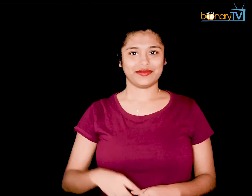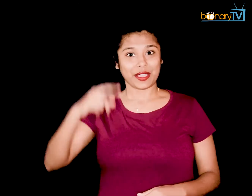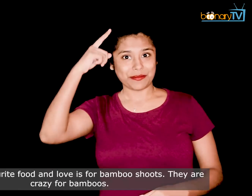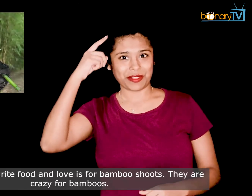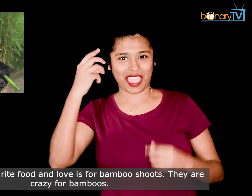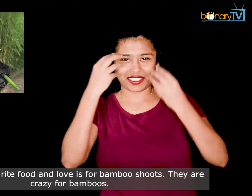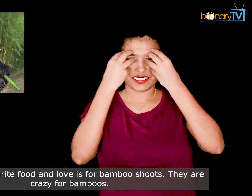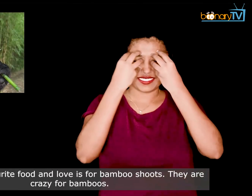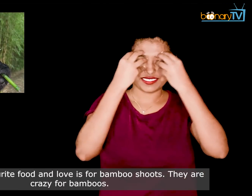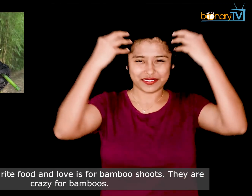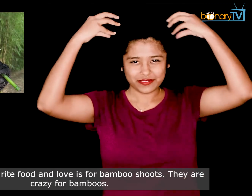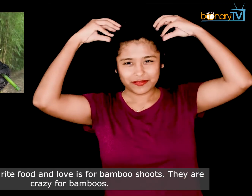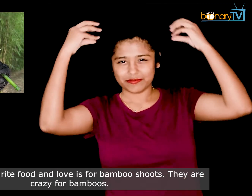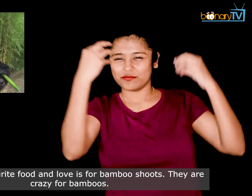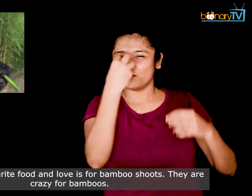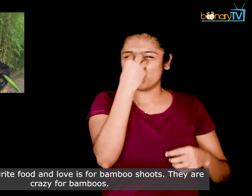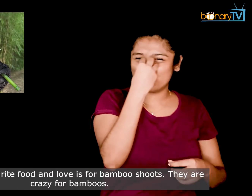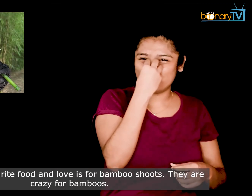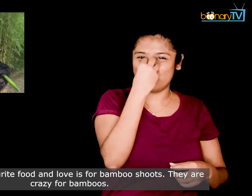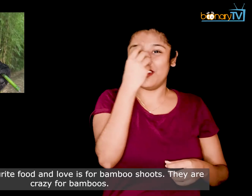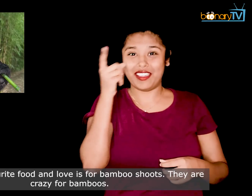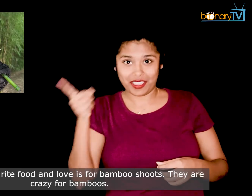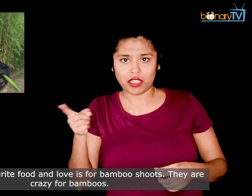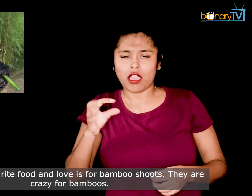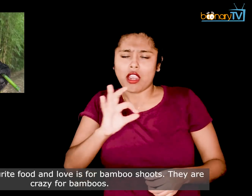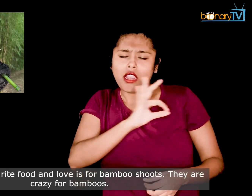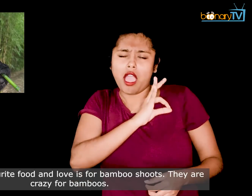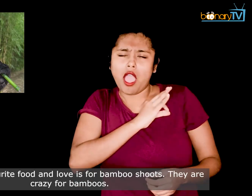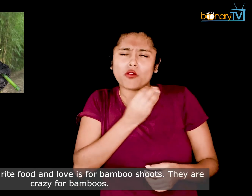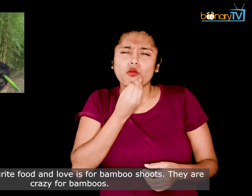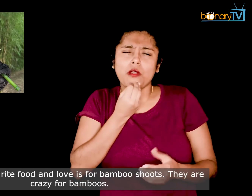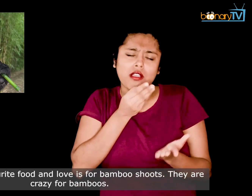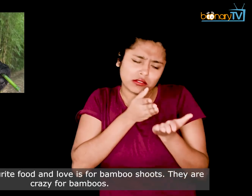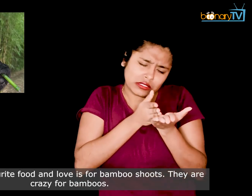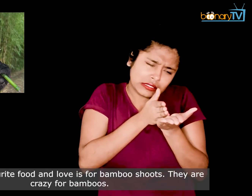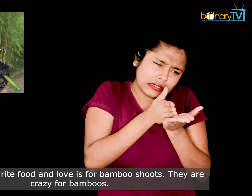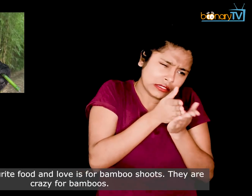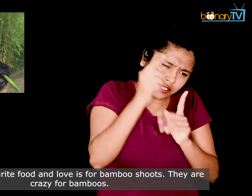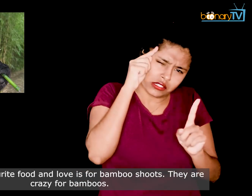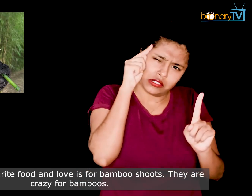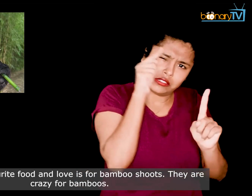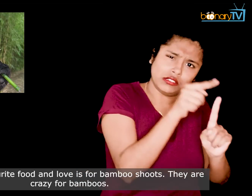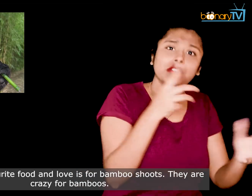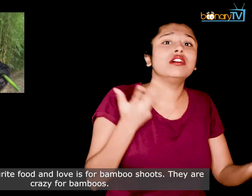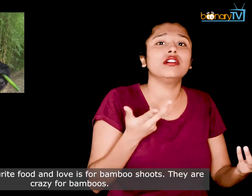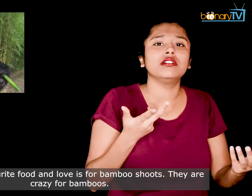A panda's favorite food and love is for